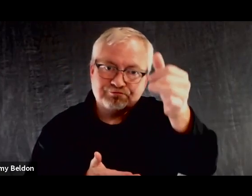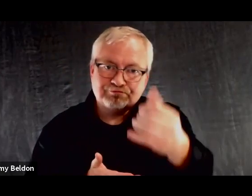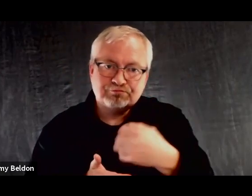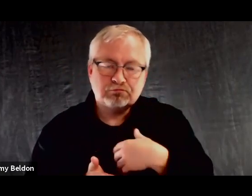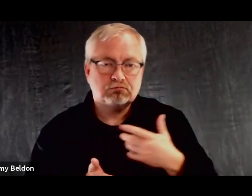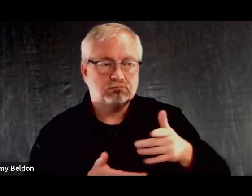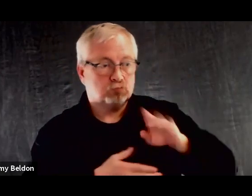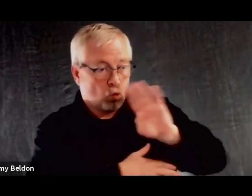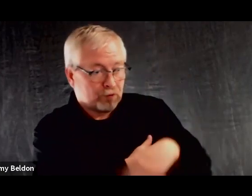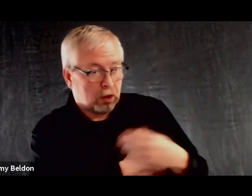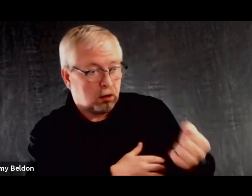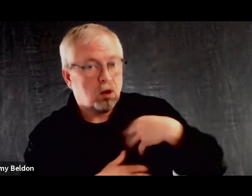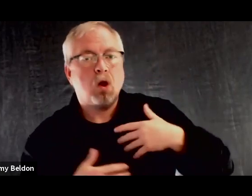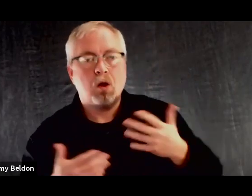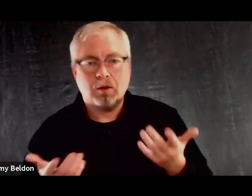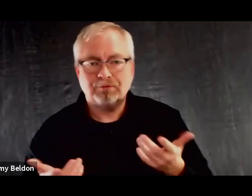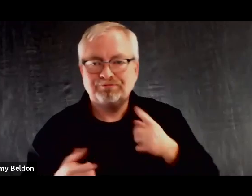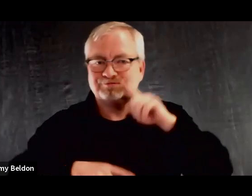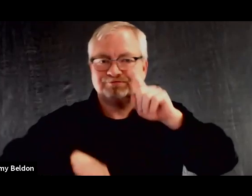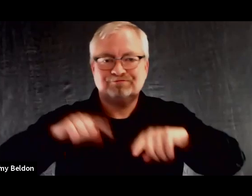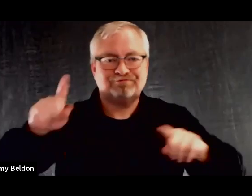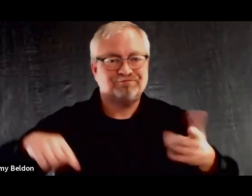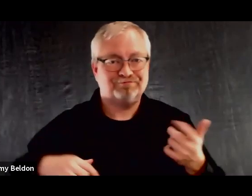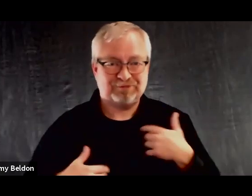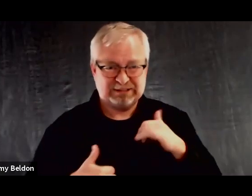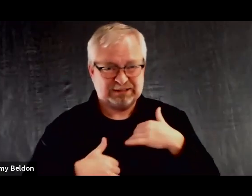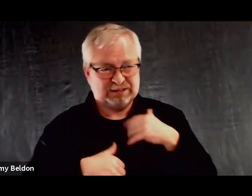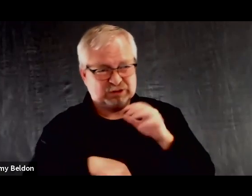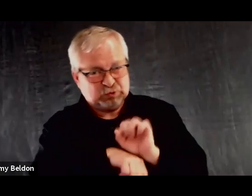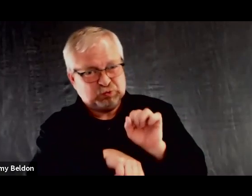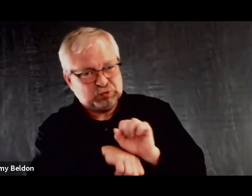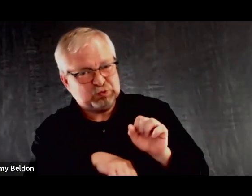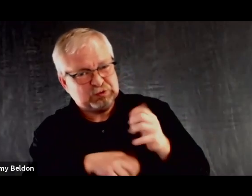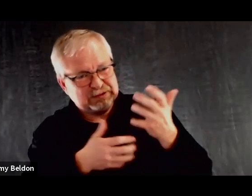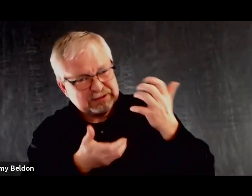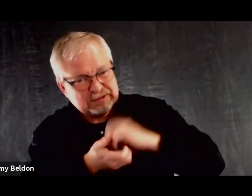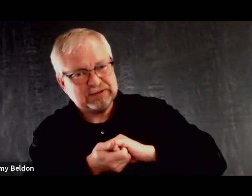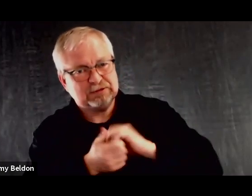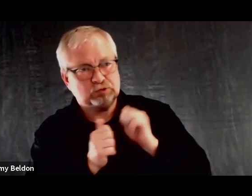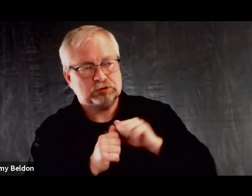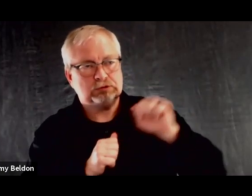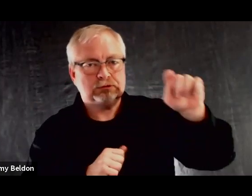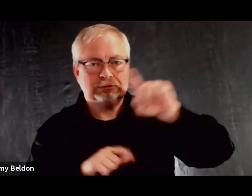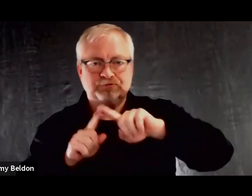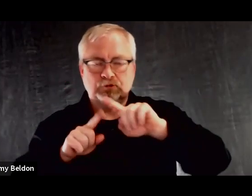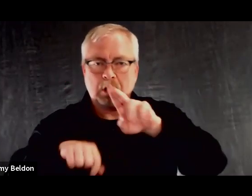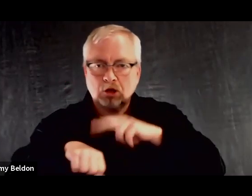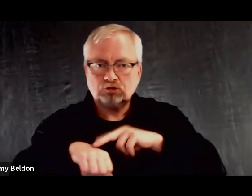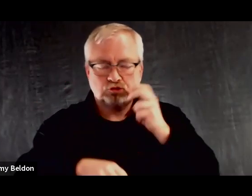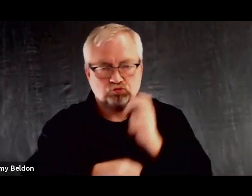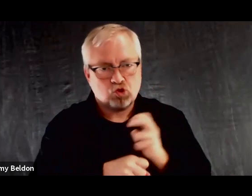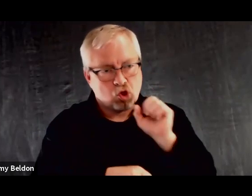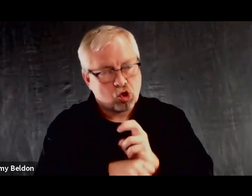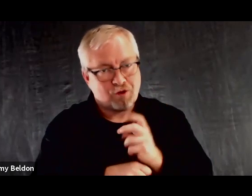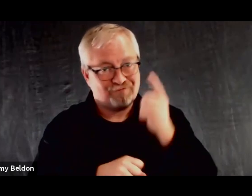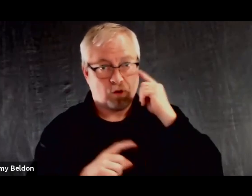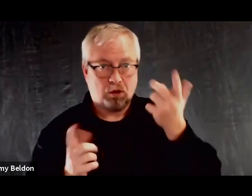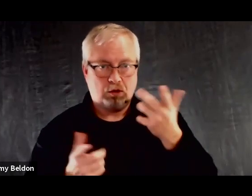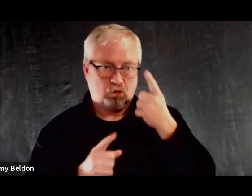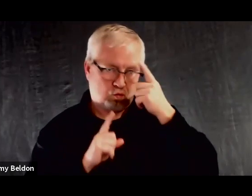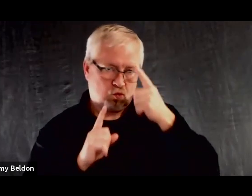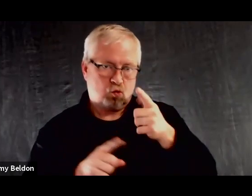using. But we've been really working hard to have pretty much 24-hour turnaround at the public health